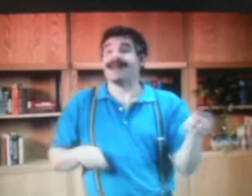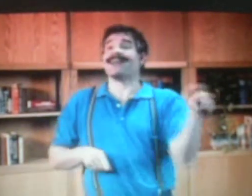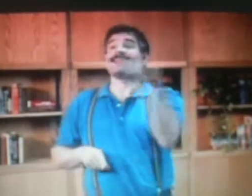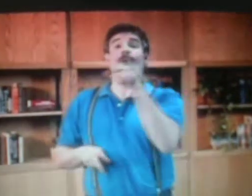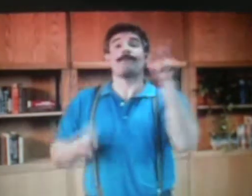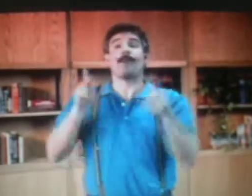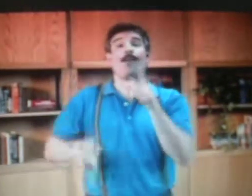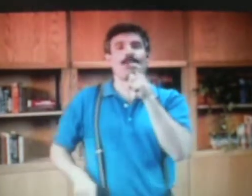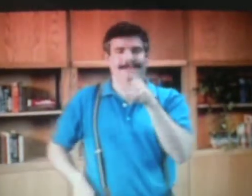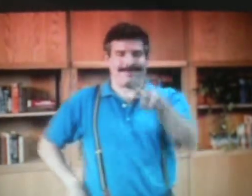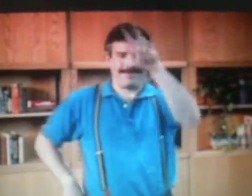from deaf people.